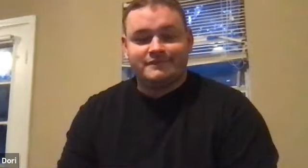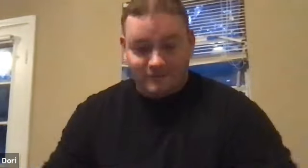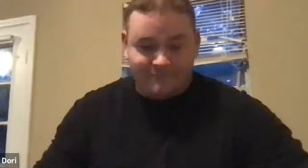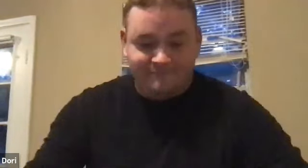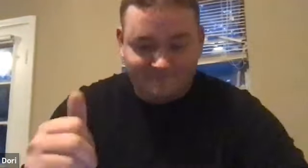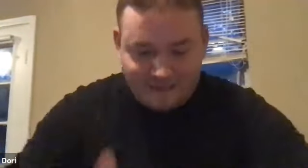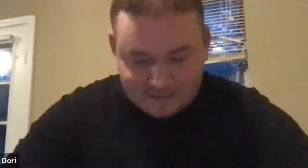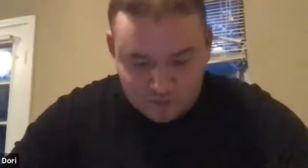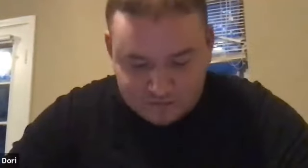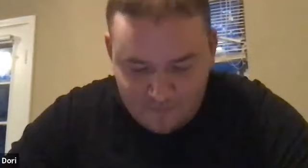Okay, next one.